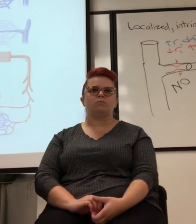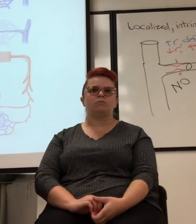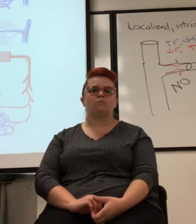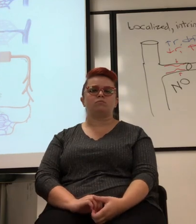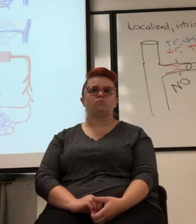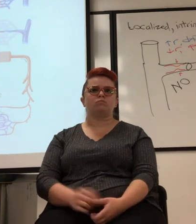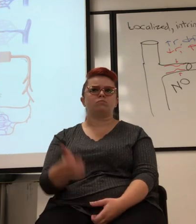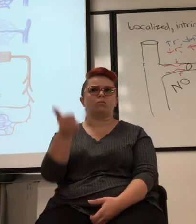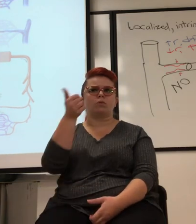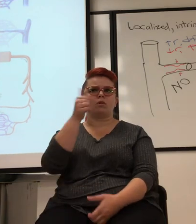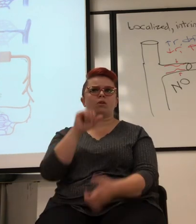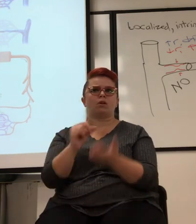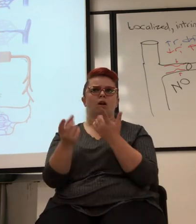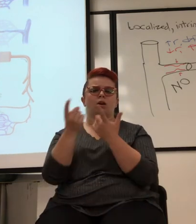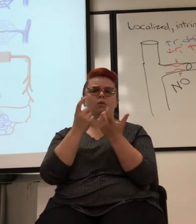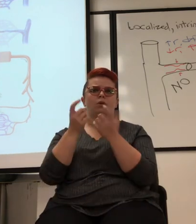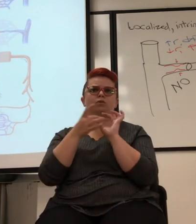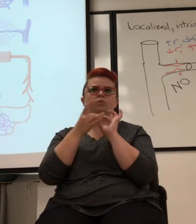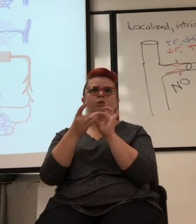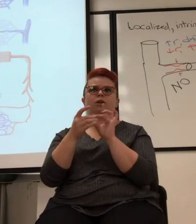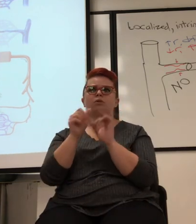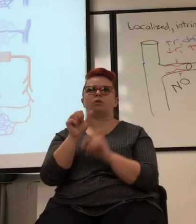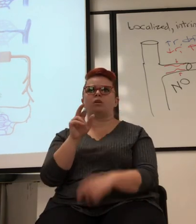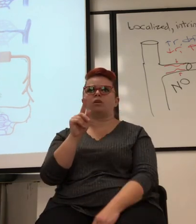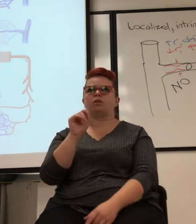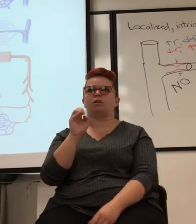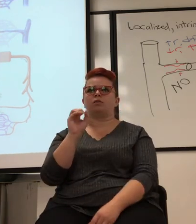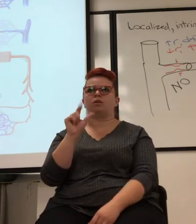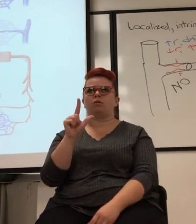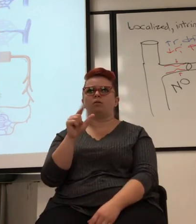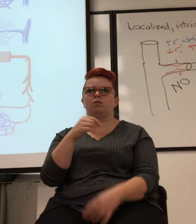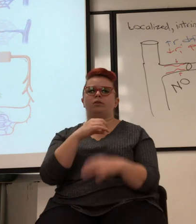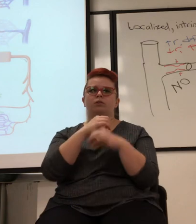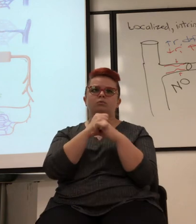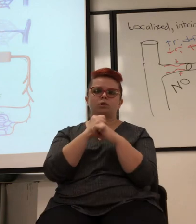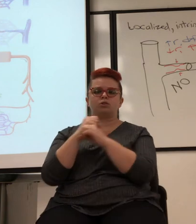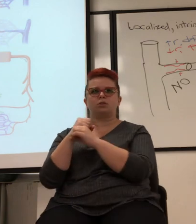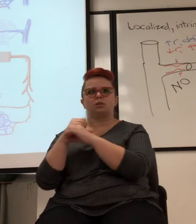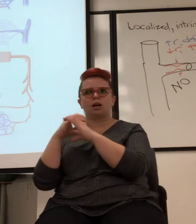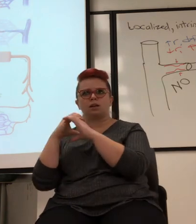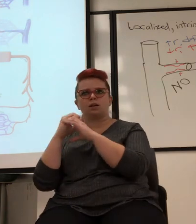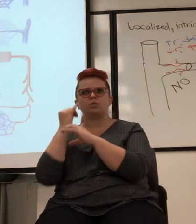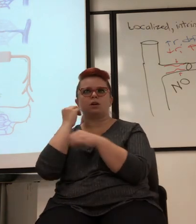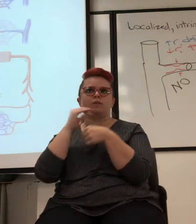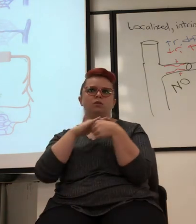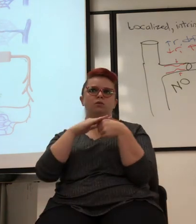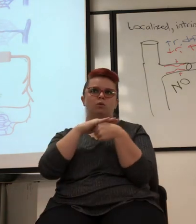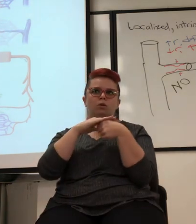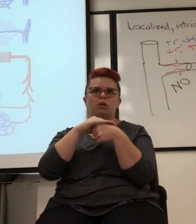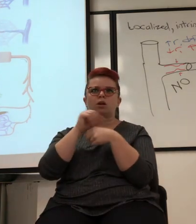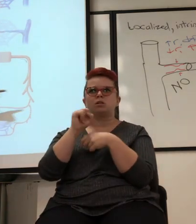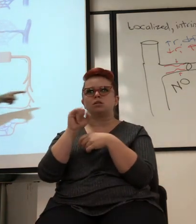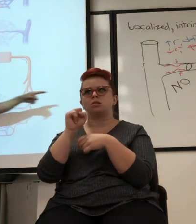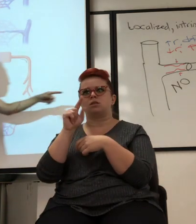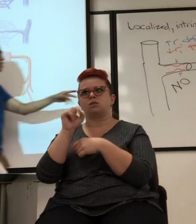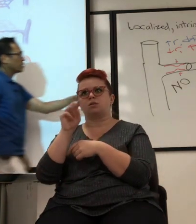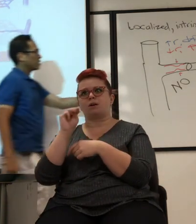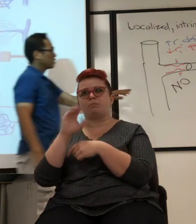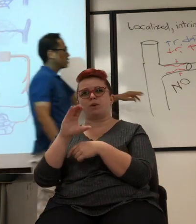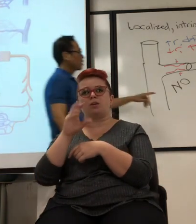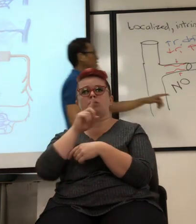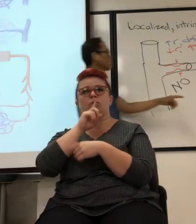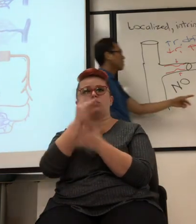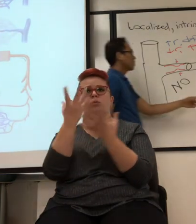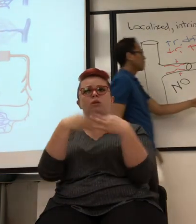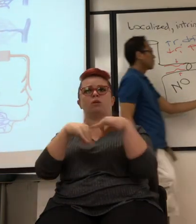So any questions on the arteriolar stuff, constrict, dilate, whether it's locally or systemically? This is an important one.